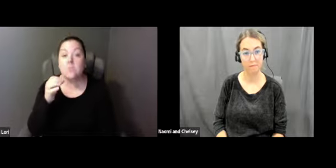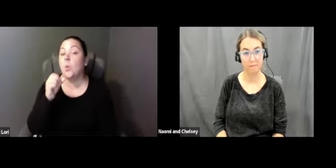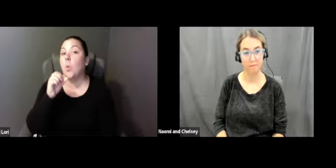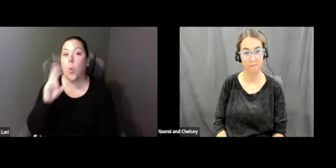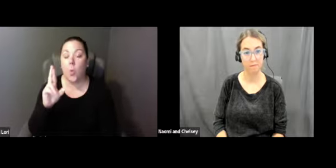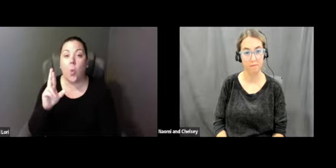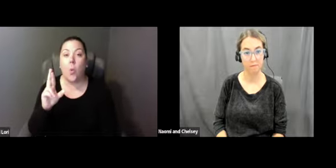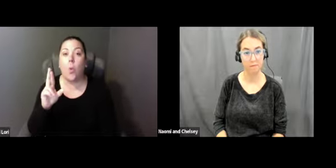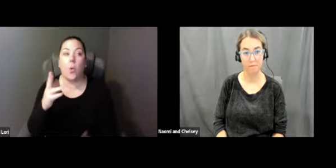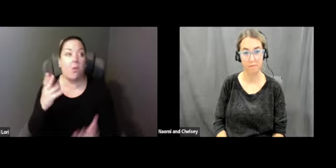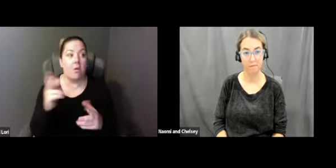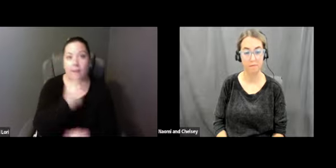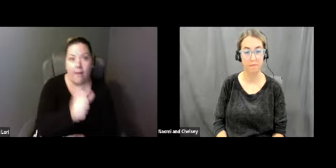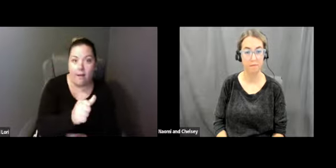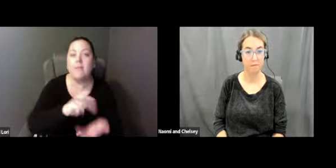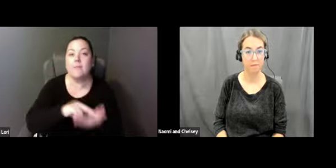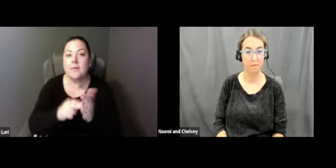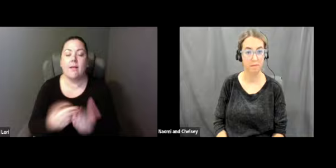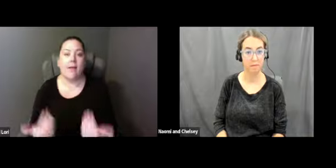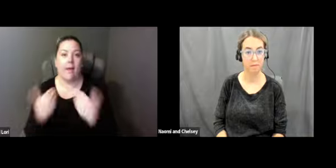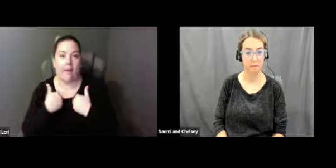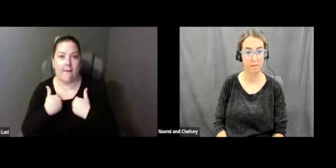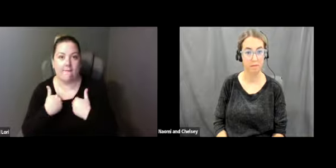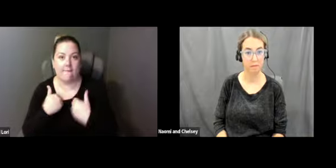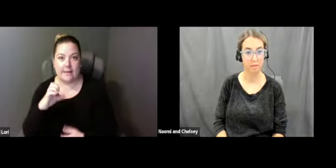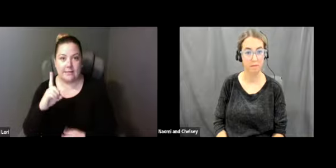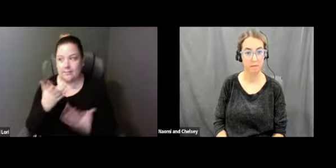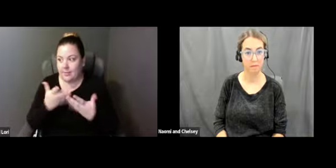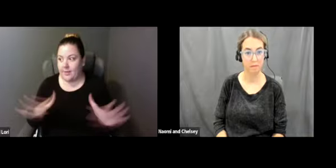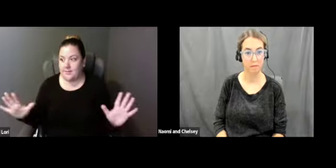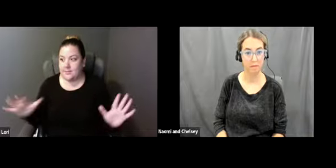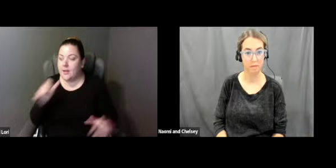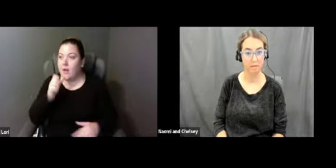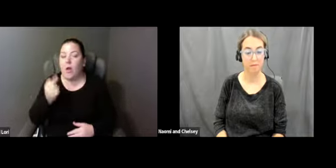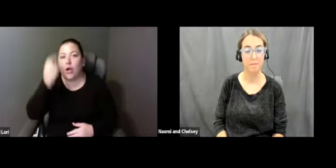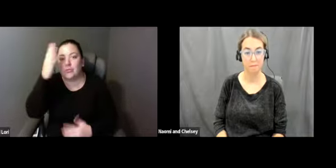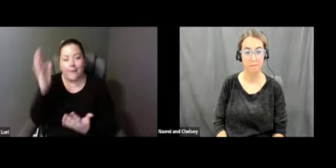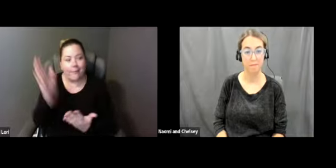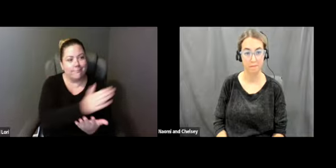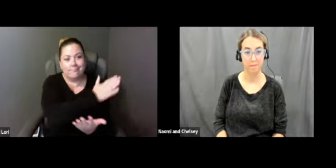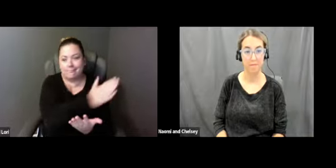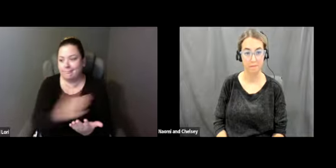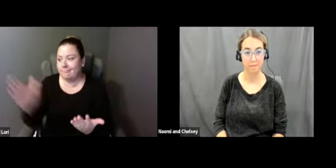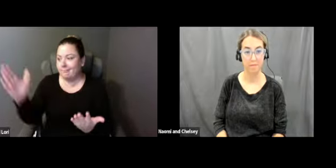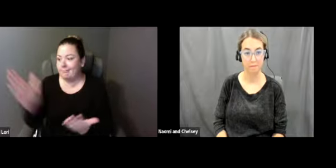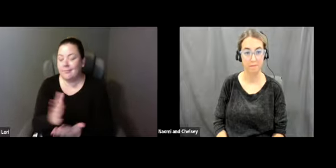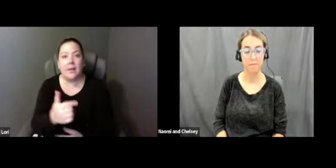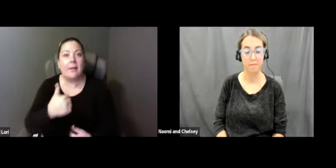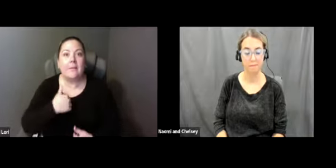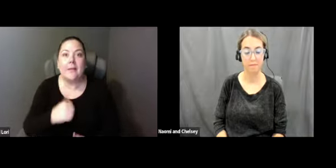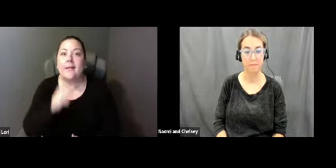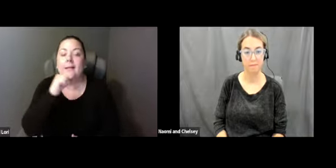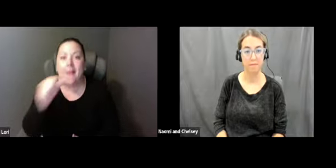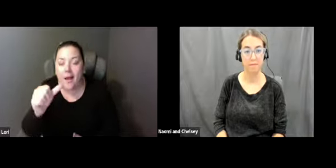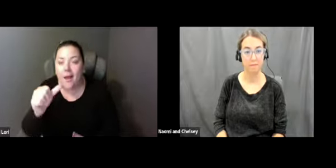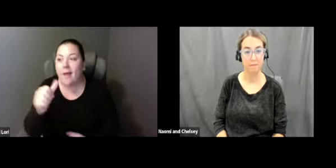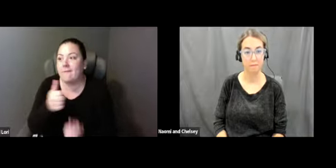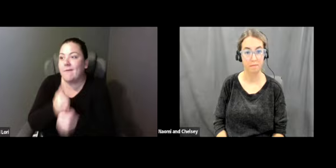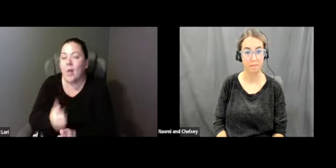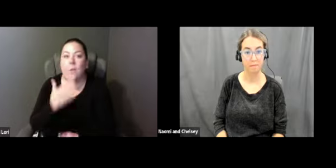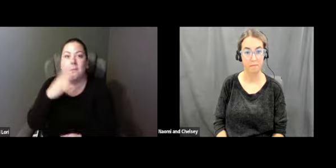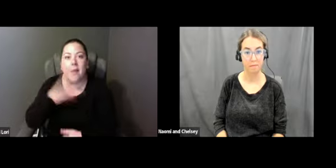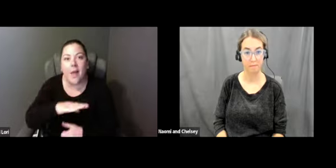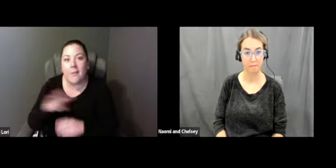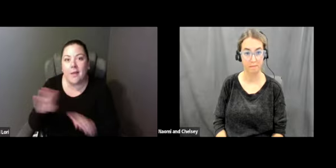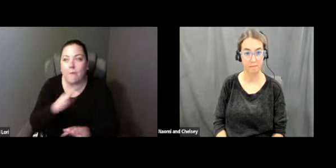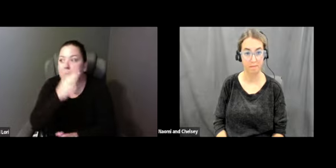do any sort of extreme practice, then I, of course, was like, well, I don't have